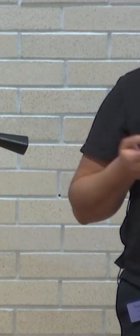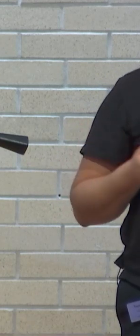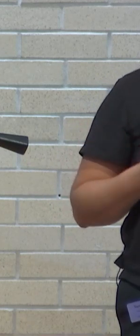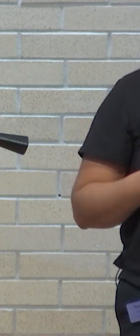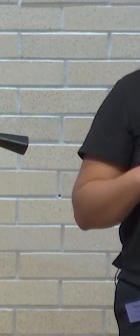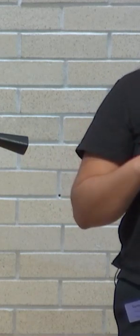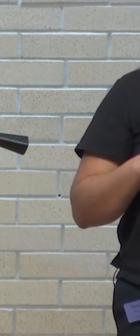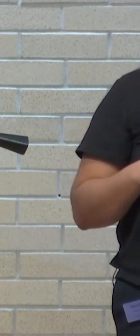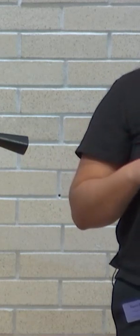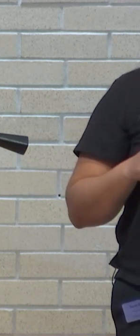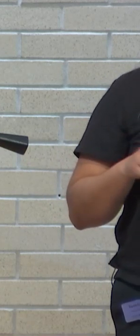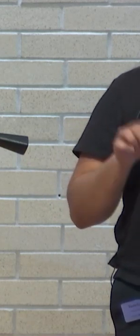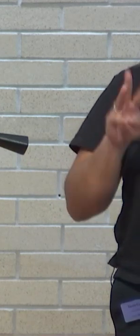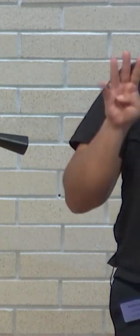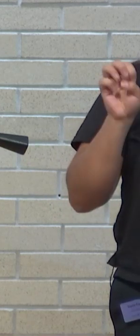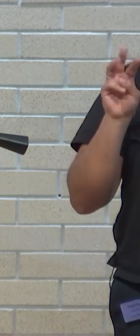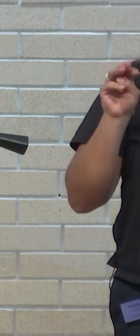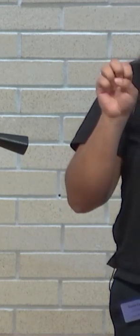senior year,